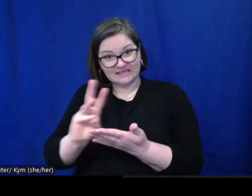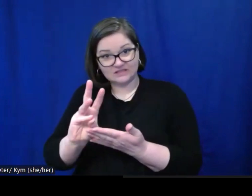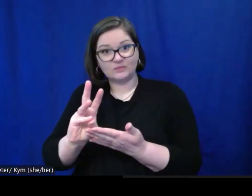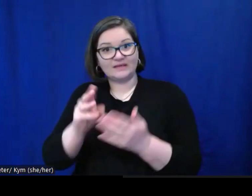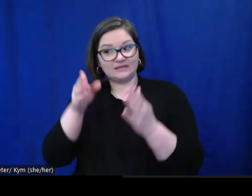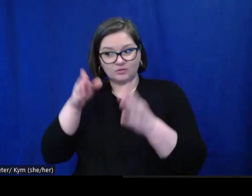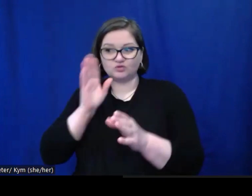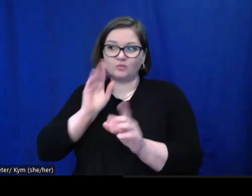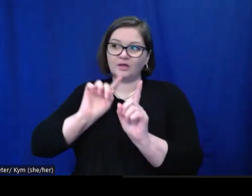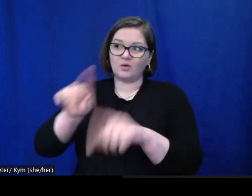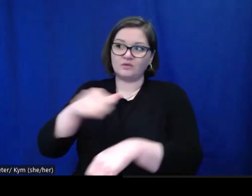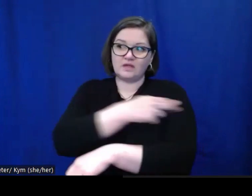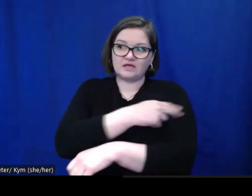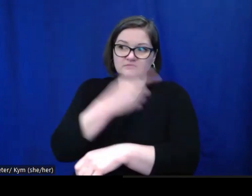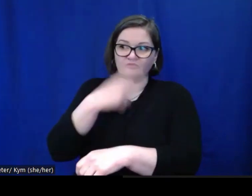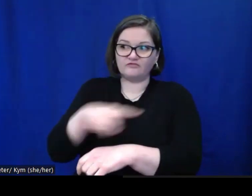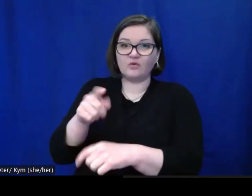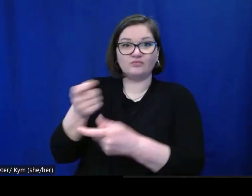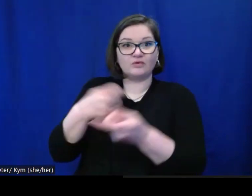replacement surgery.